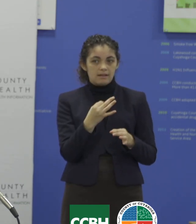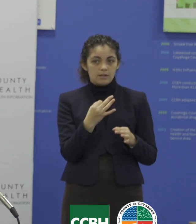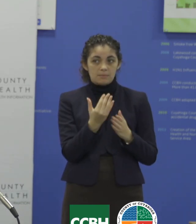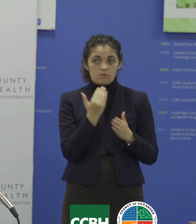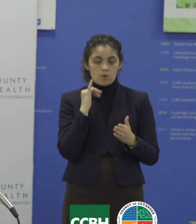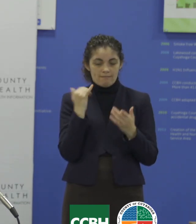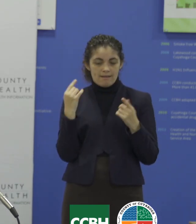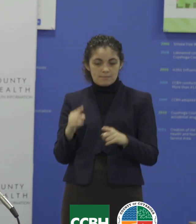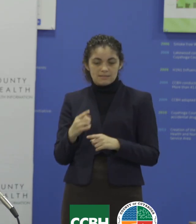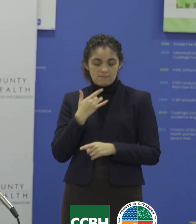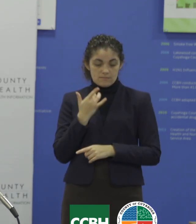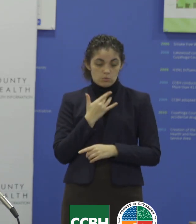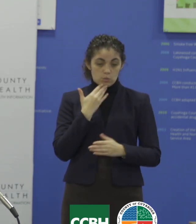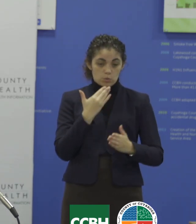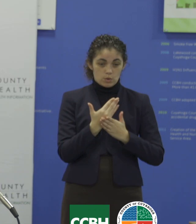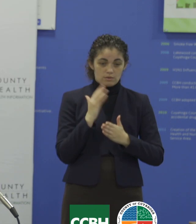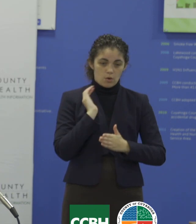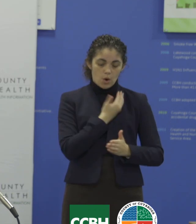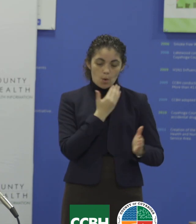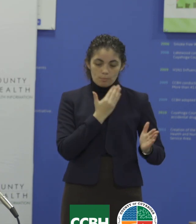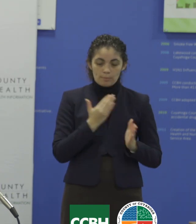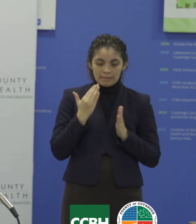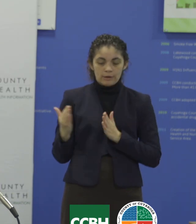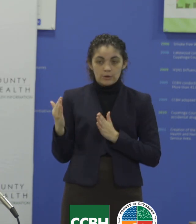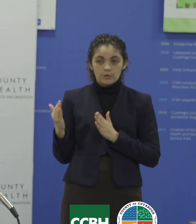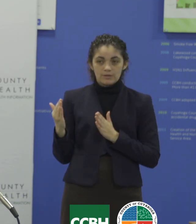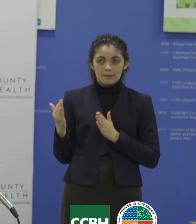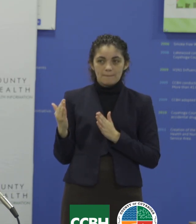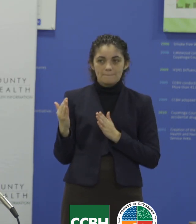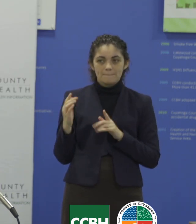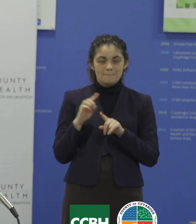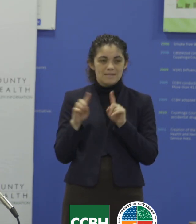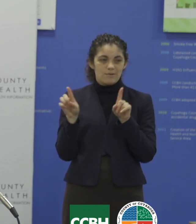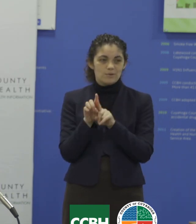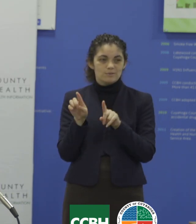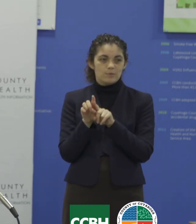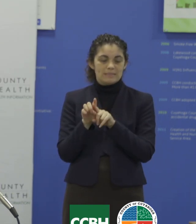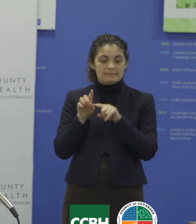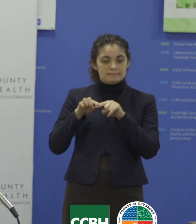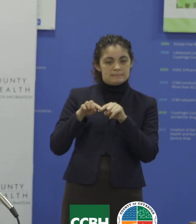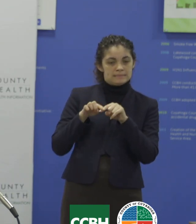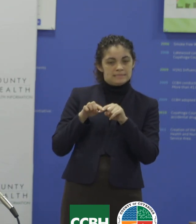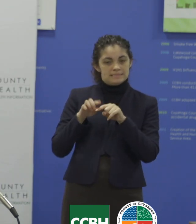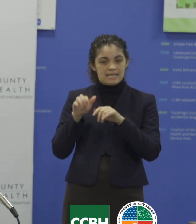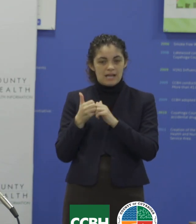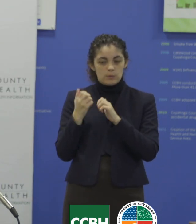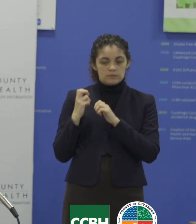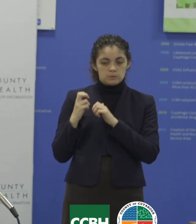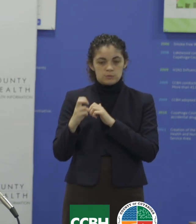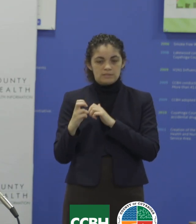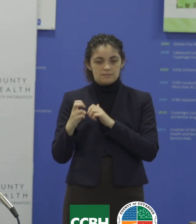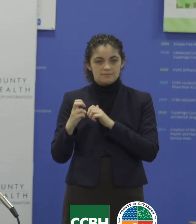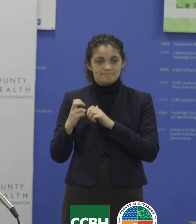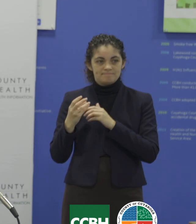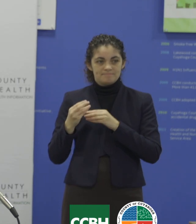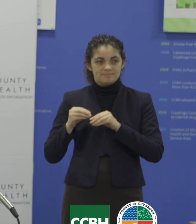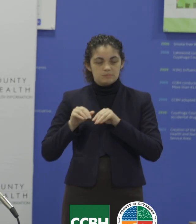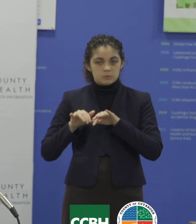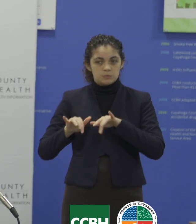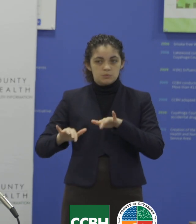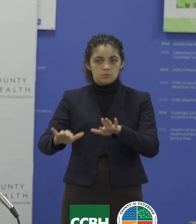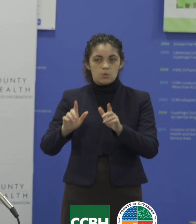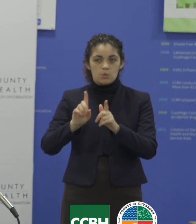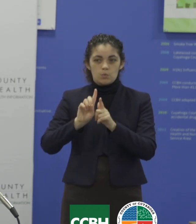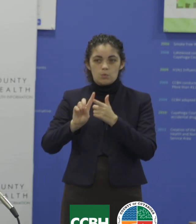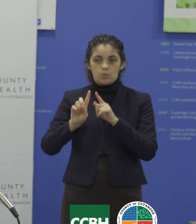So I feel very good about our preparedness side, but it all hinges on transmission of this virus and how many people get